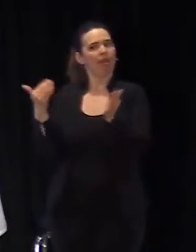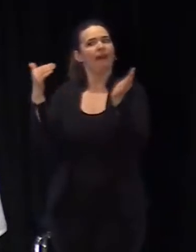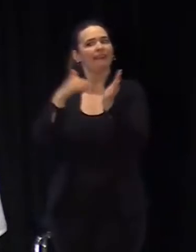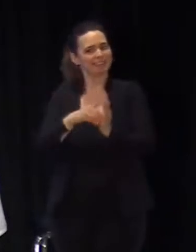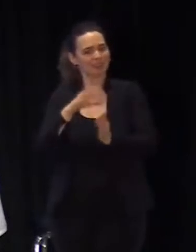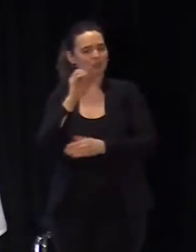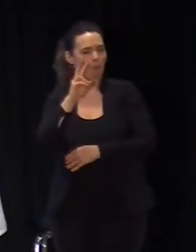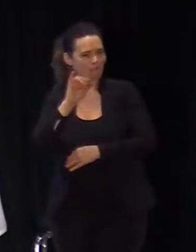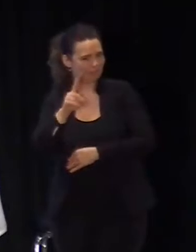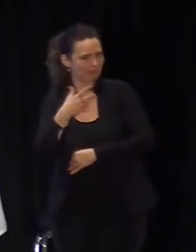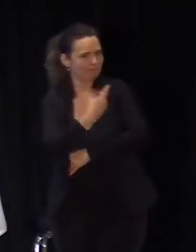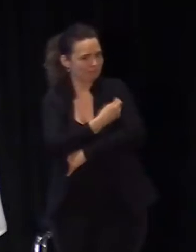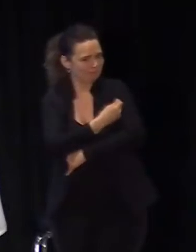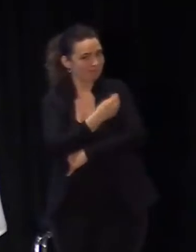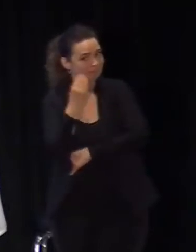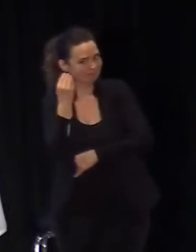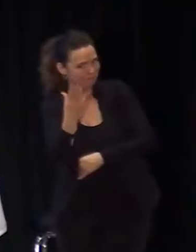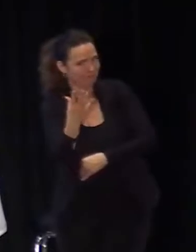change.